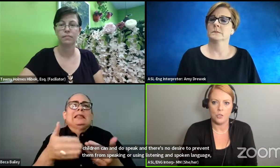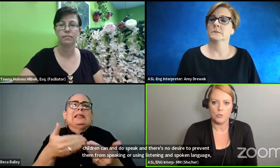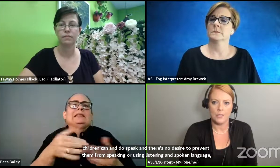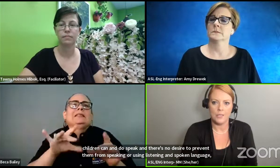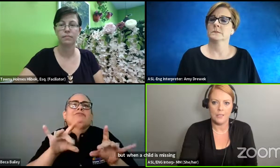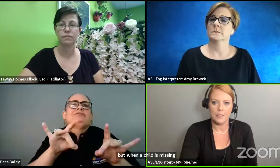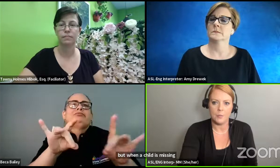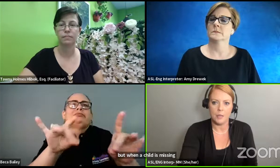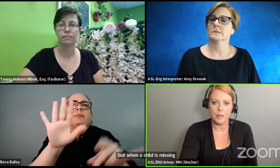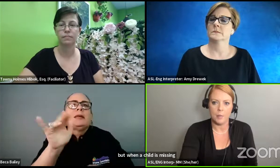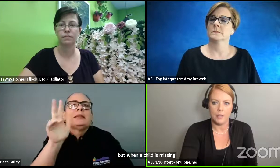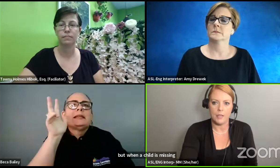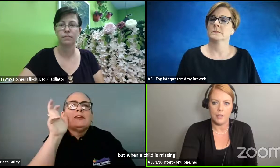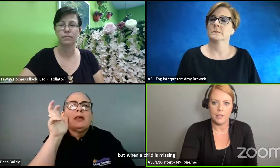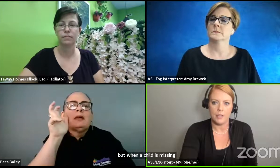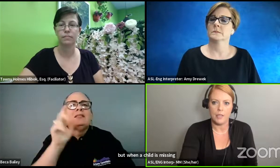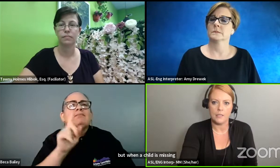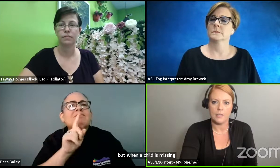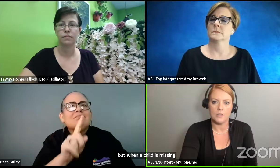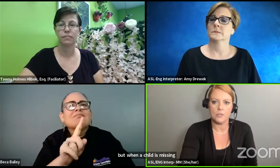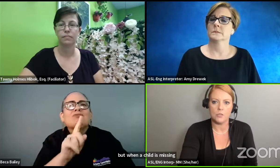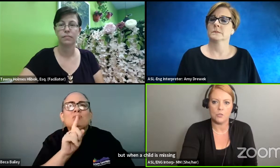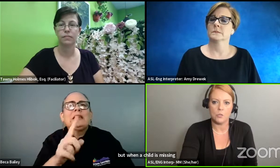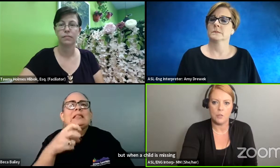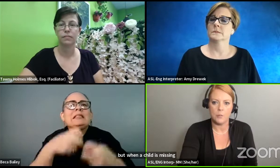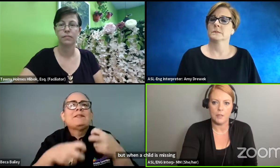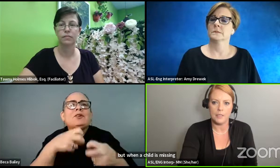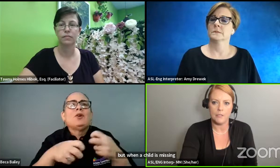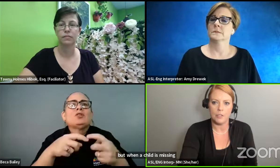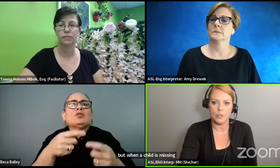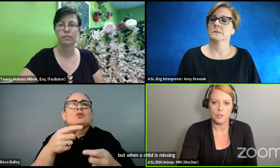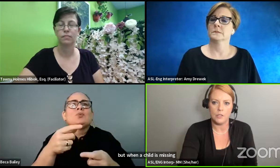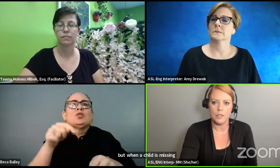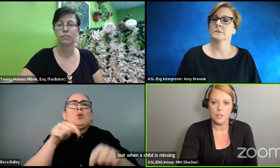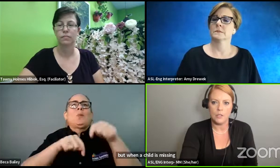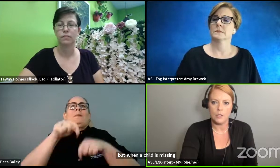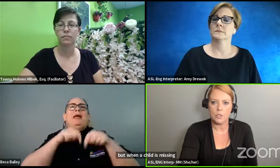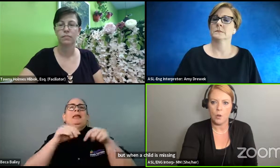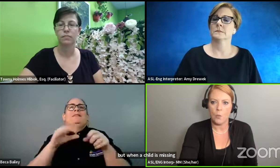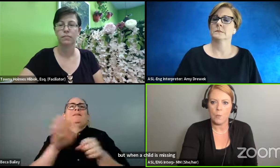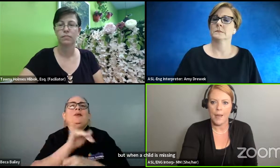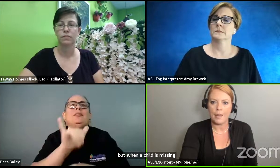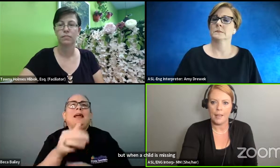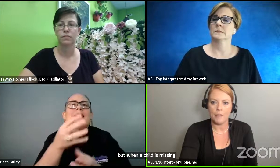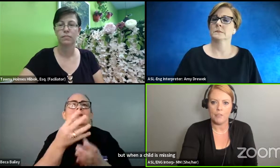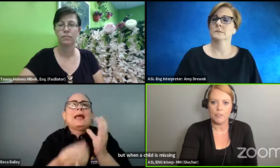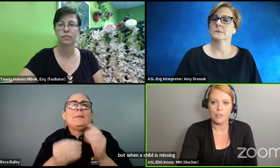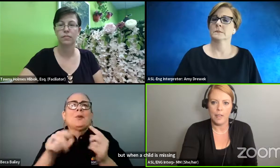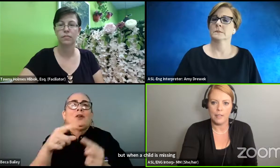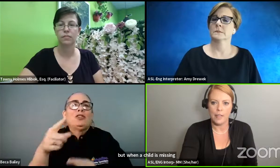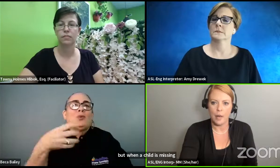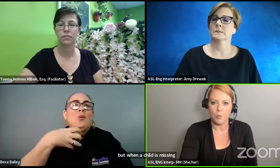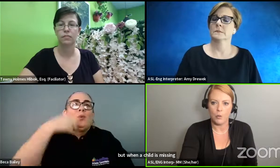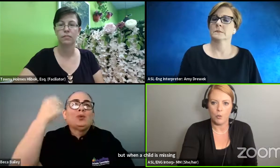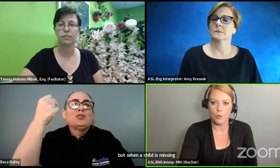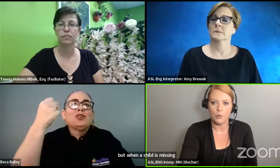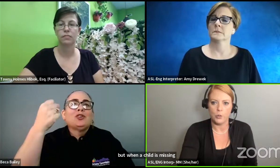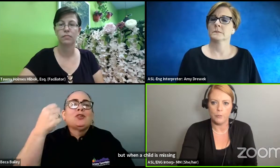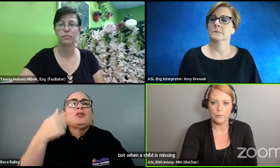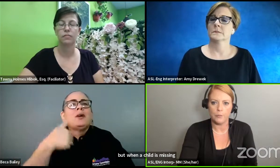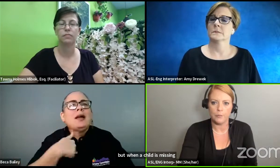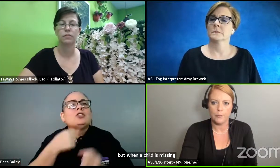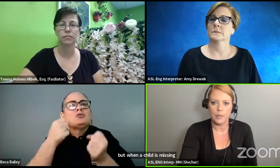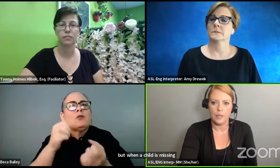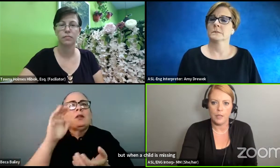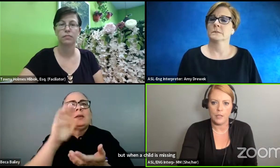other children easily pick up by hearing, it's extremely difficult to go back and fill that gap when they're